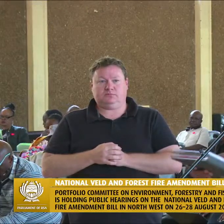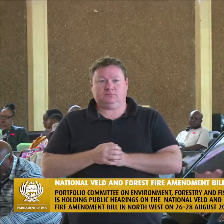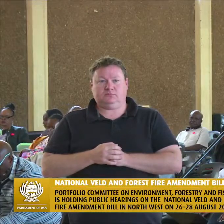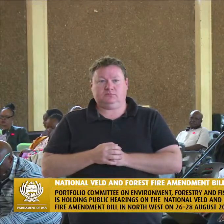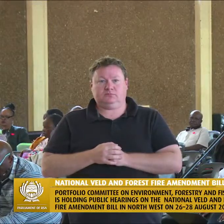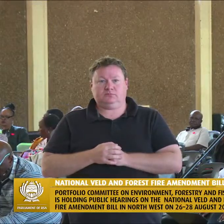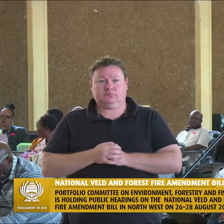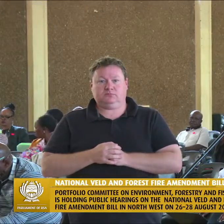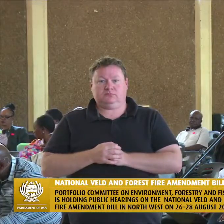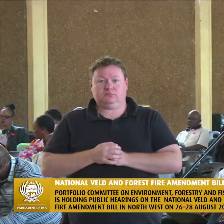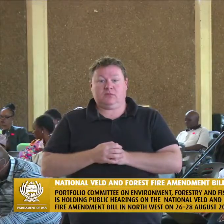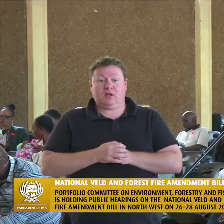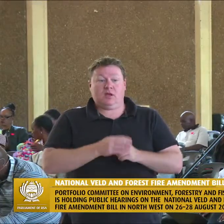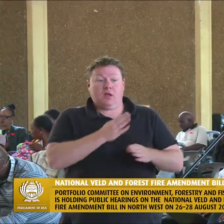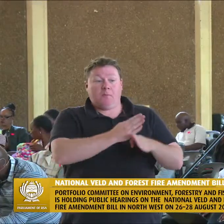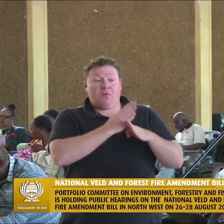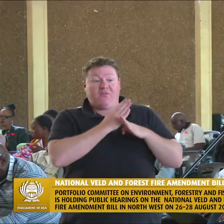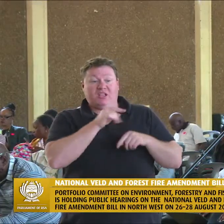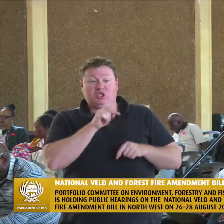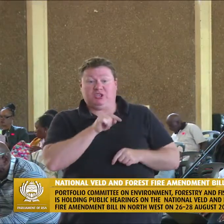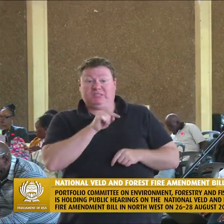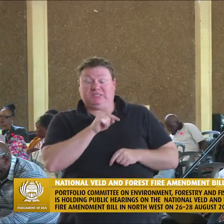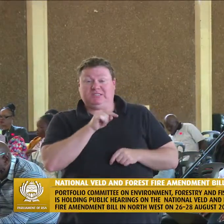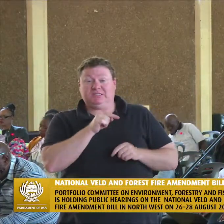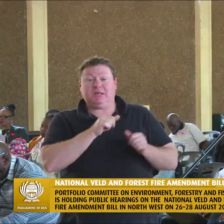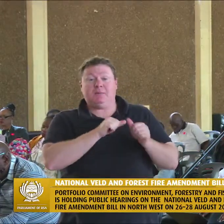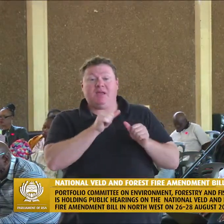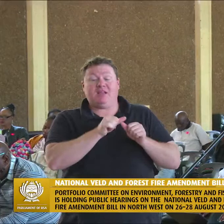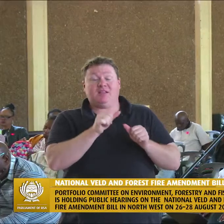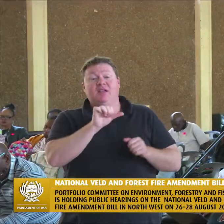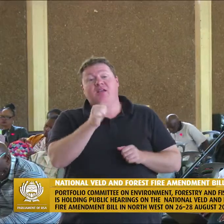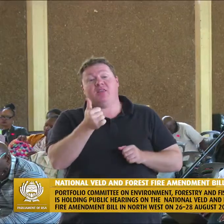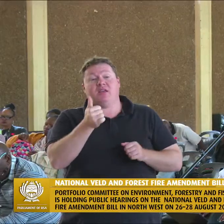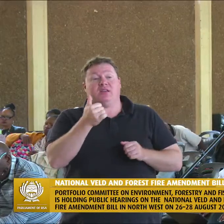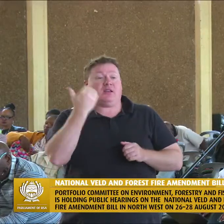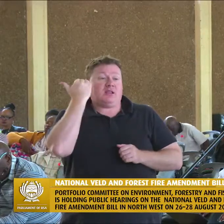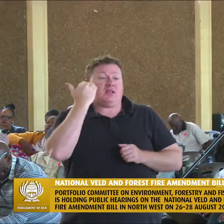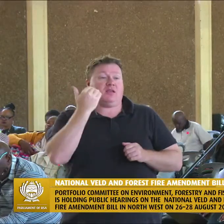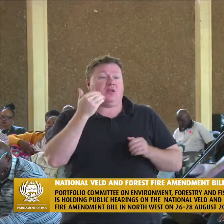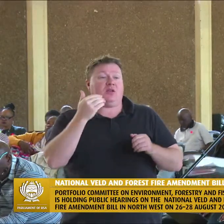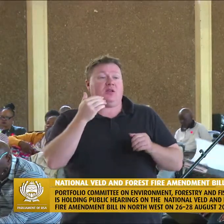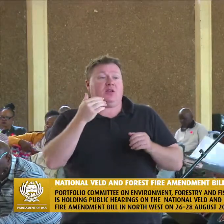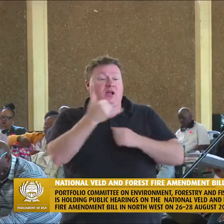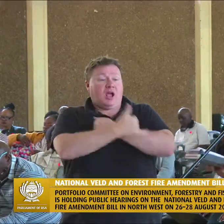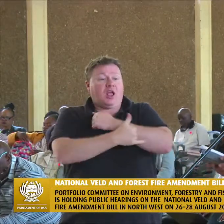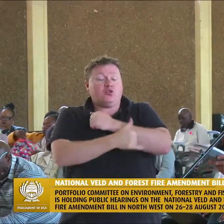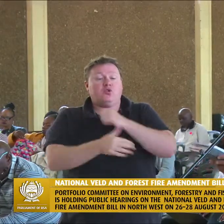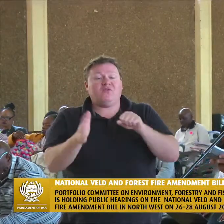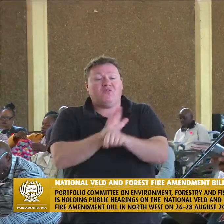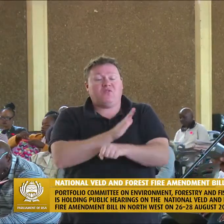prevention is better than a state disaster or a province disaster the